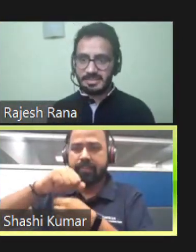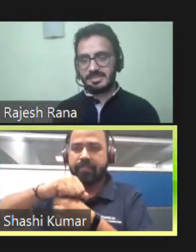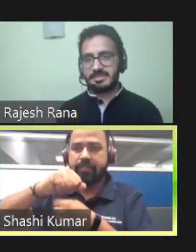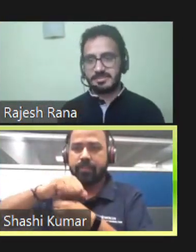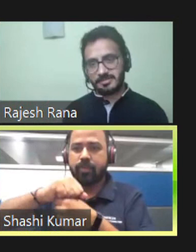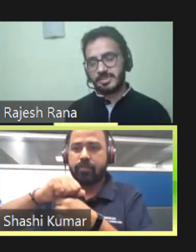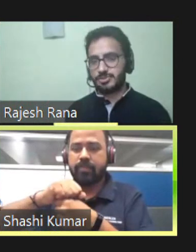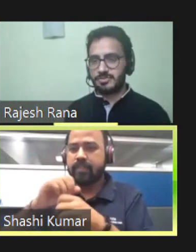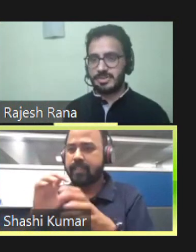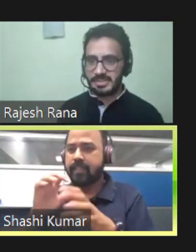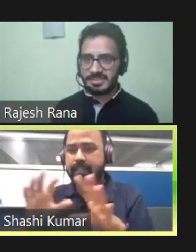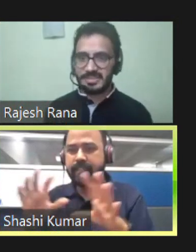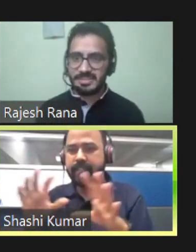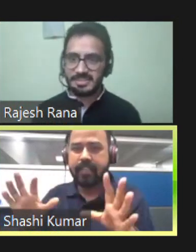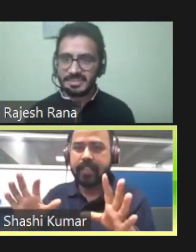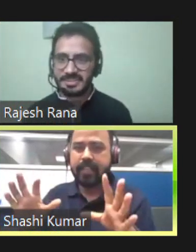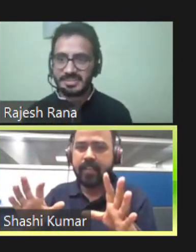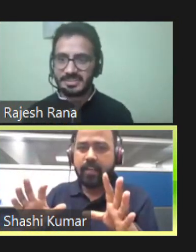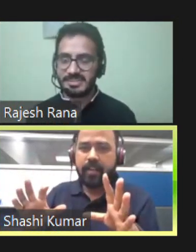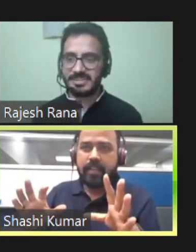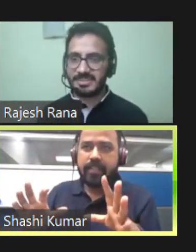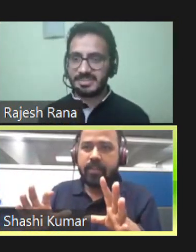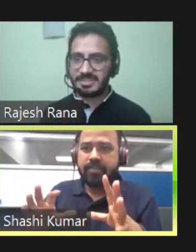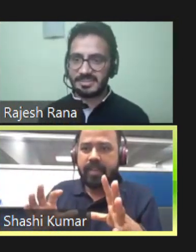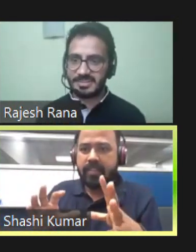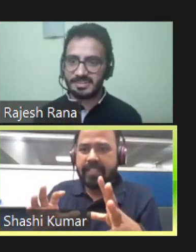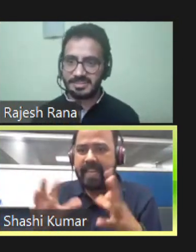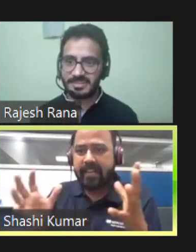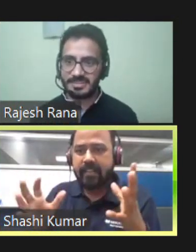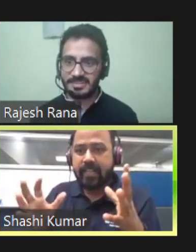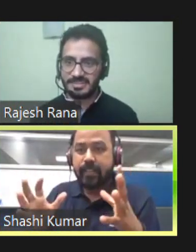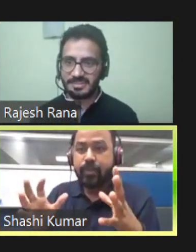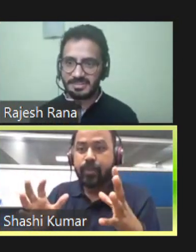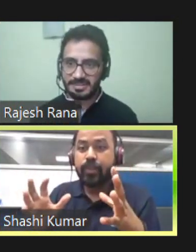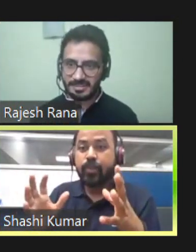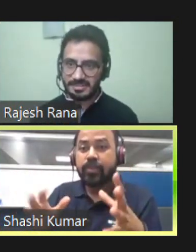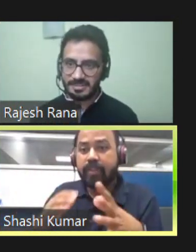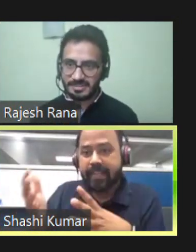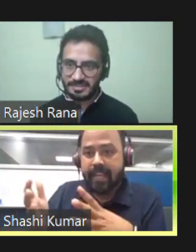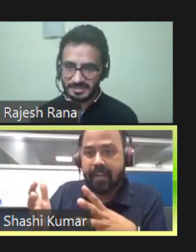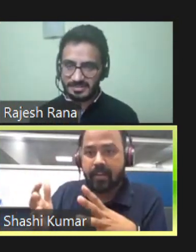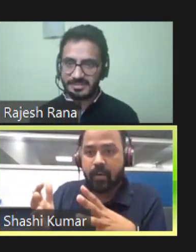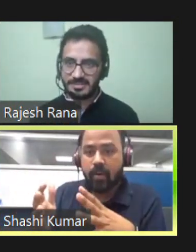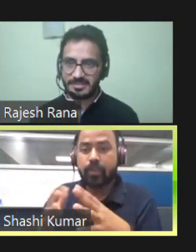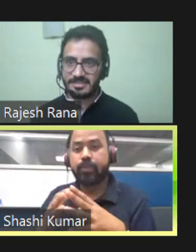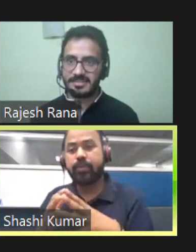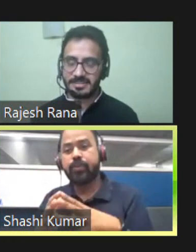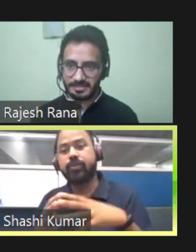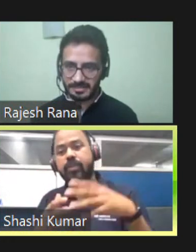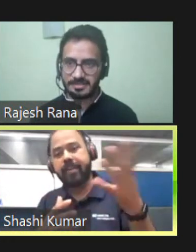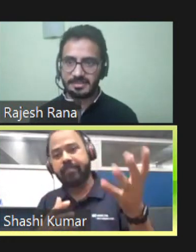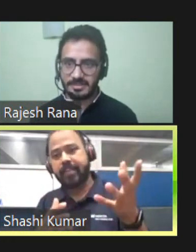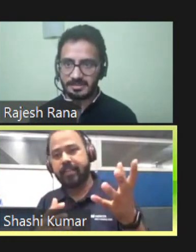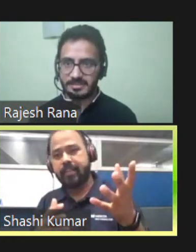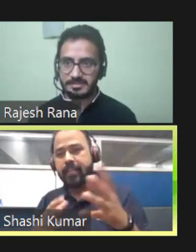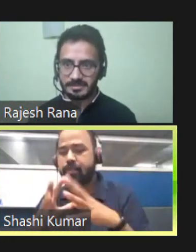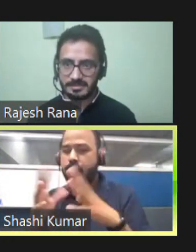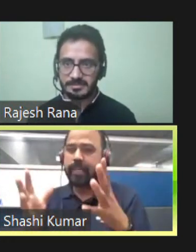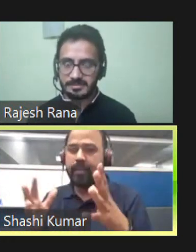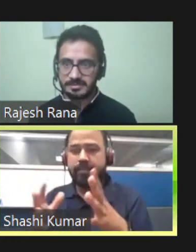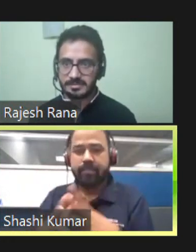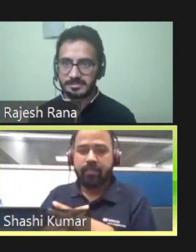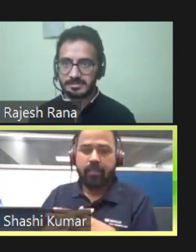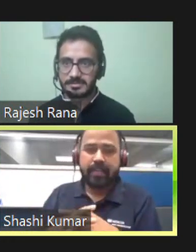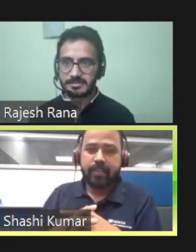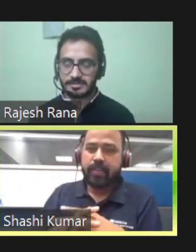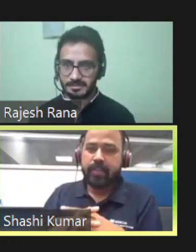whatsoever. Right. So Whatsoever. it's nothing that it's not standard that you should use right hand or you should use left hand. It's